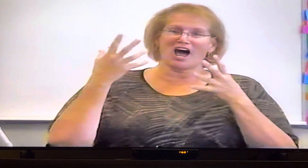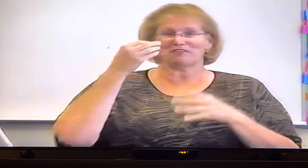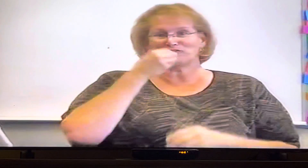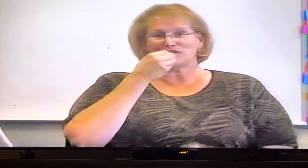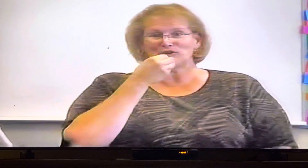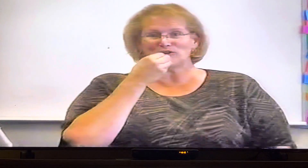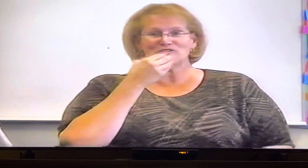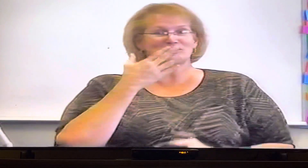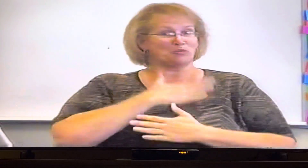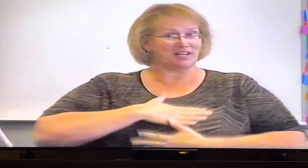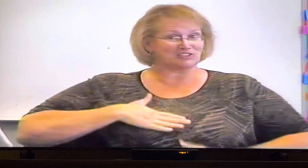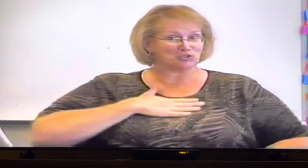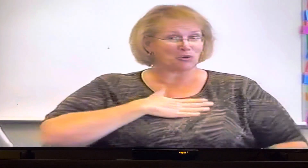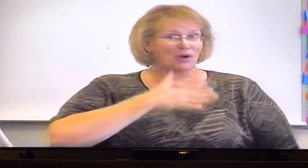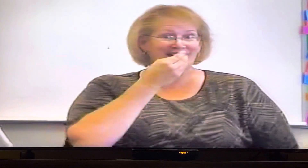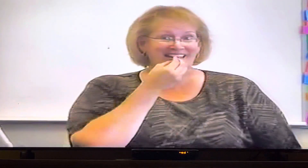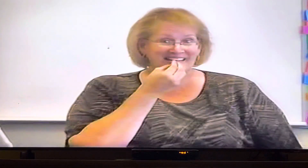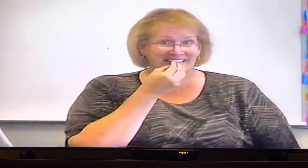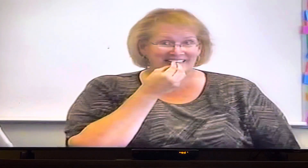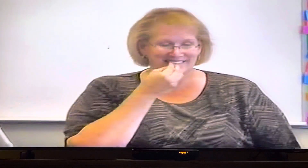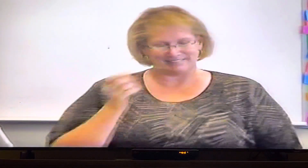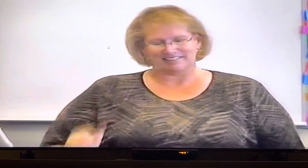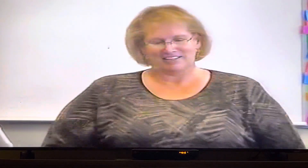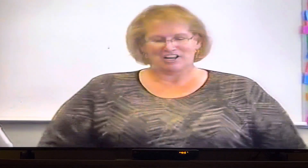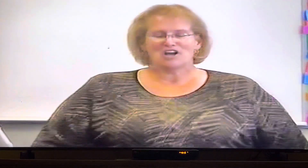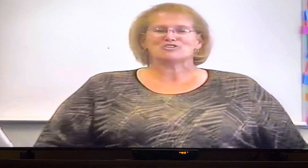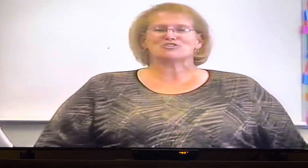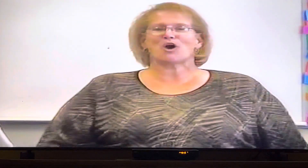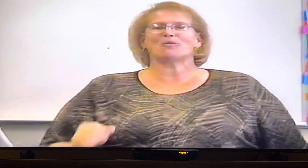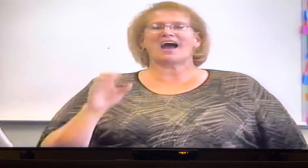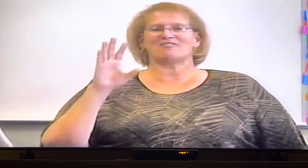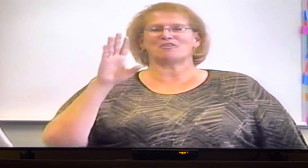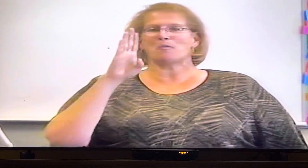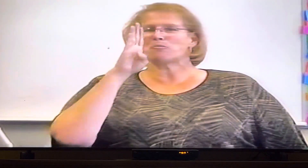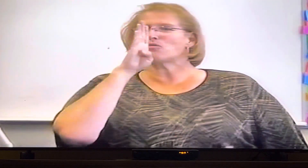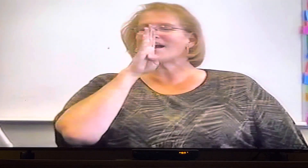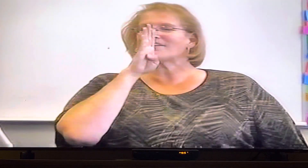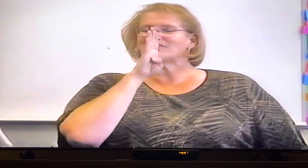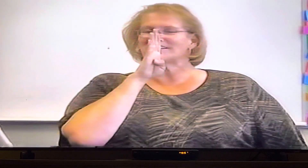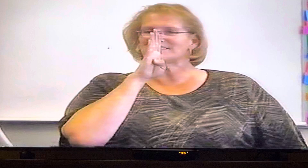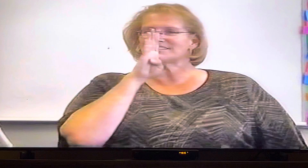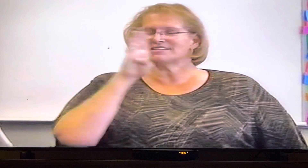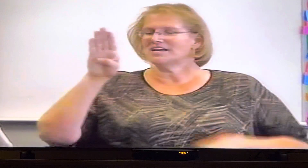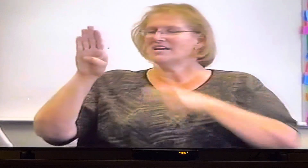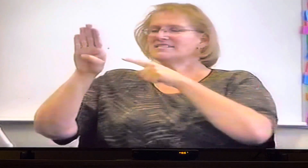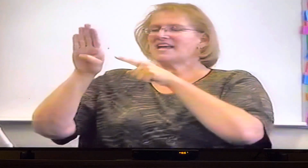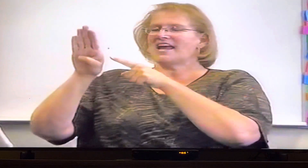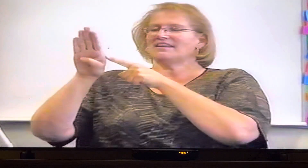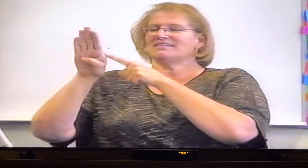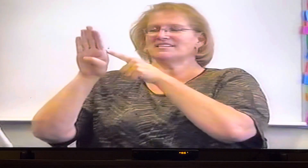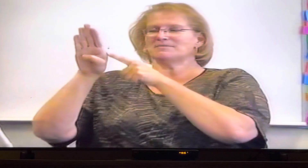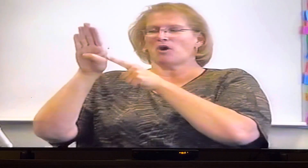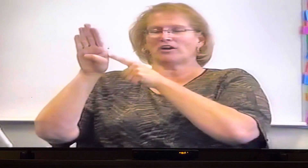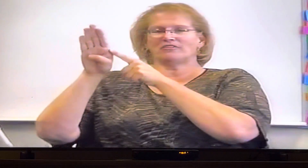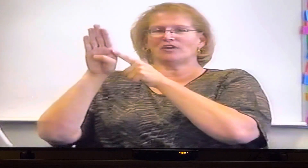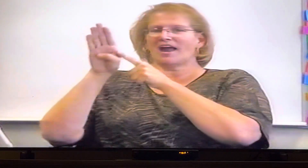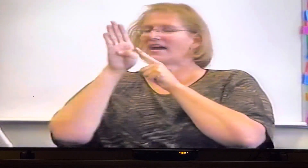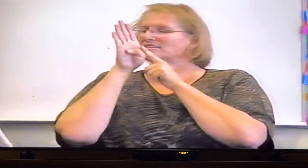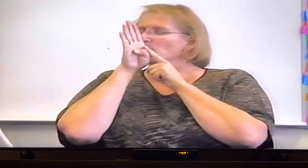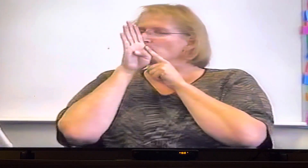of foods and we enjoy eating. So we have breakfast. Take this part of your hand